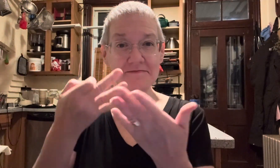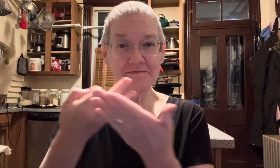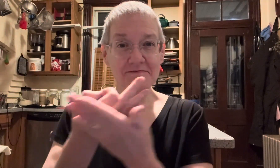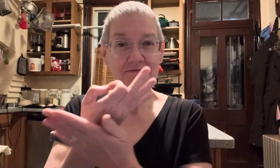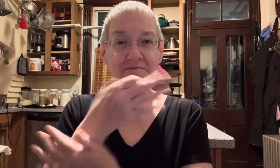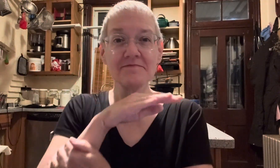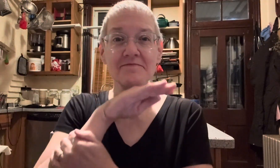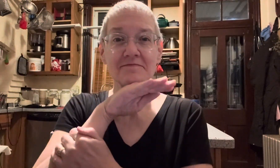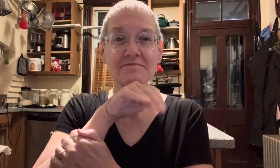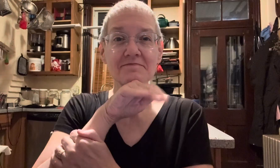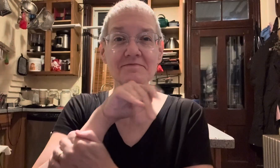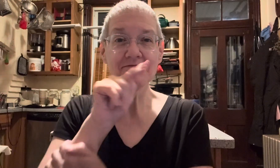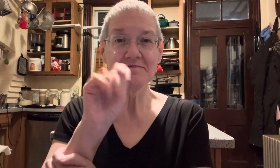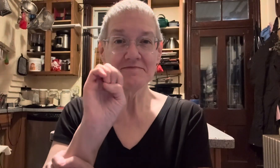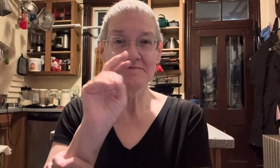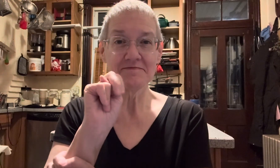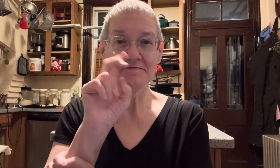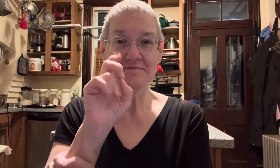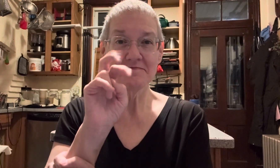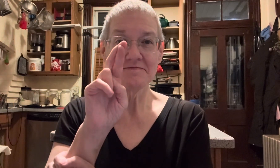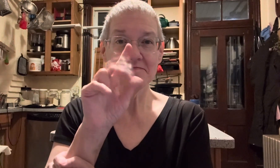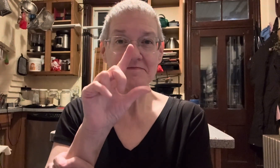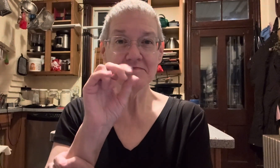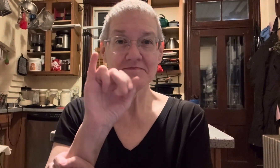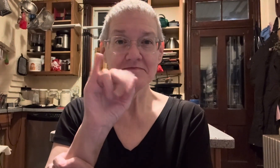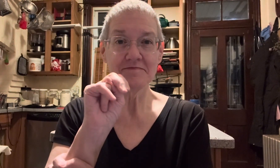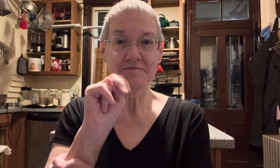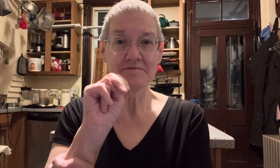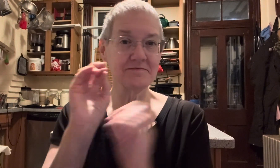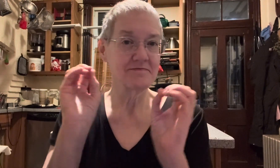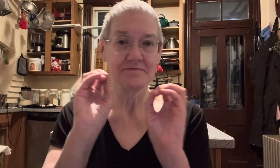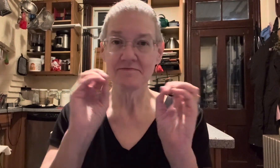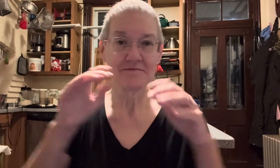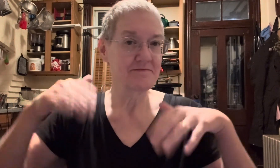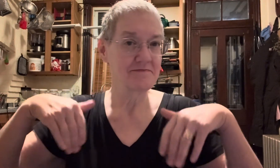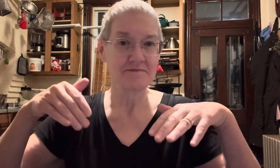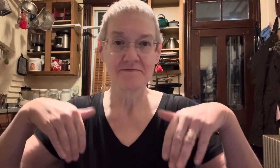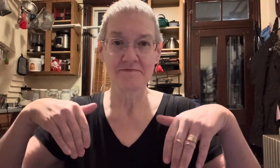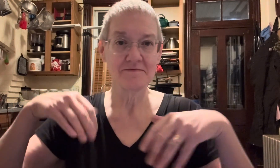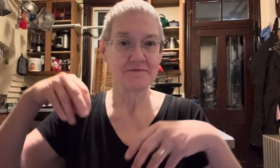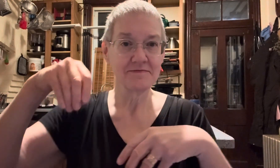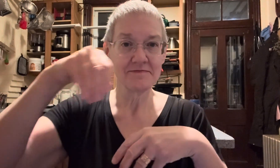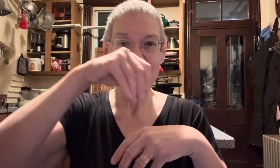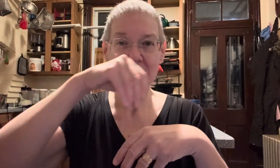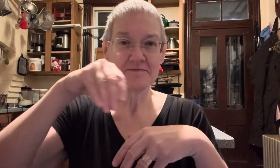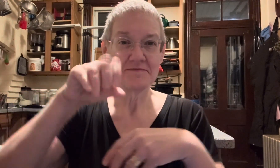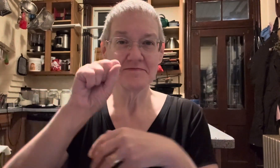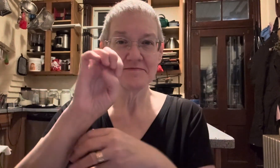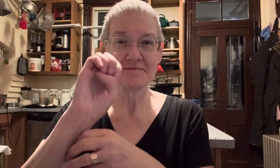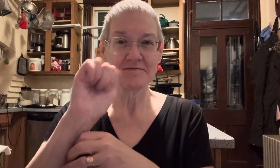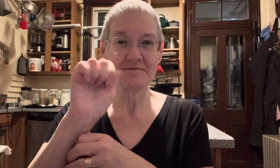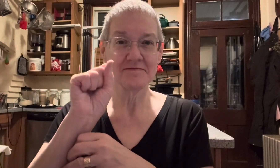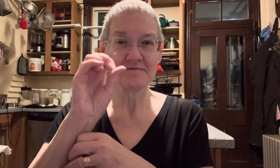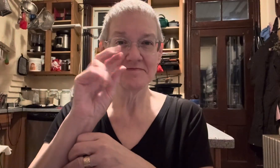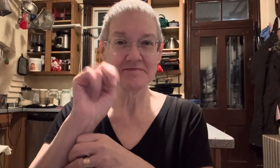A better option is fresh pork tenderloin. There's not going to be any added seasoning on